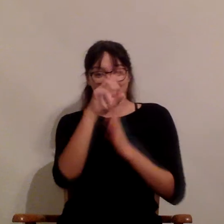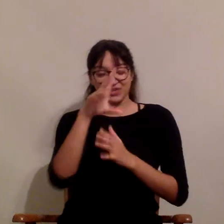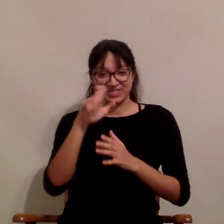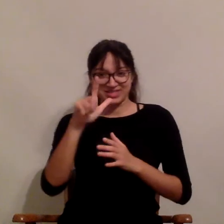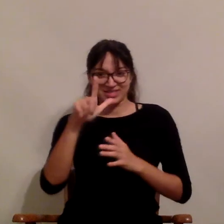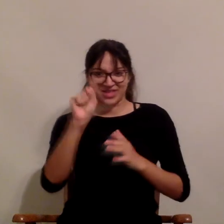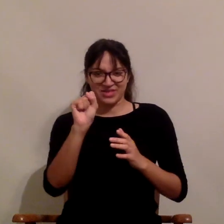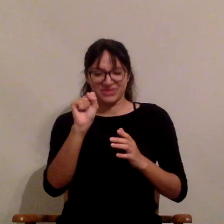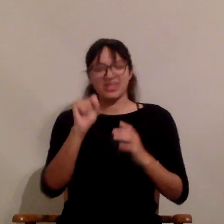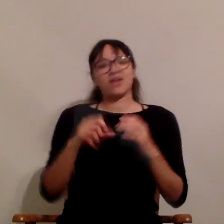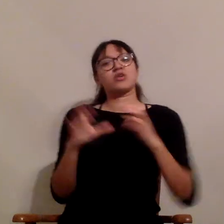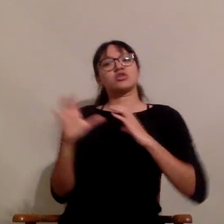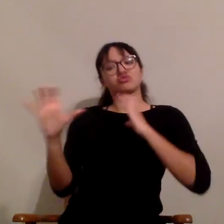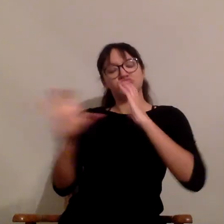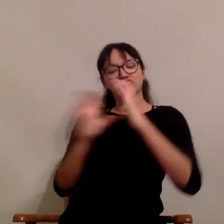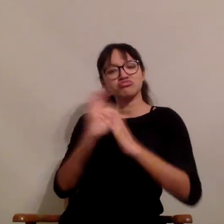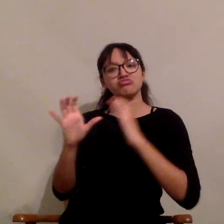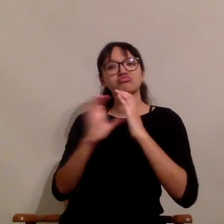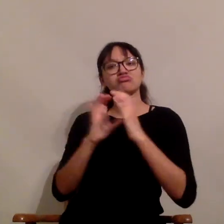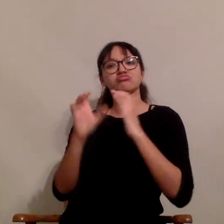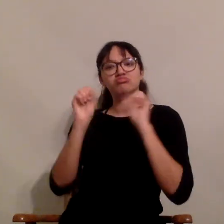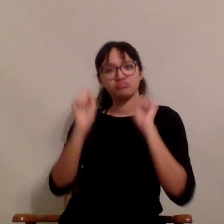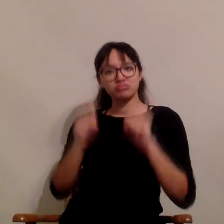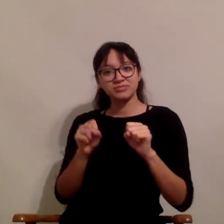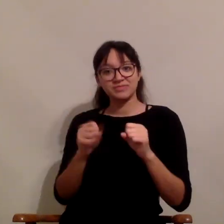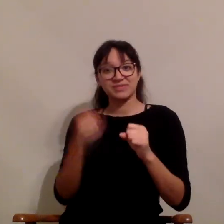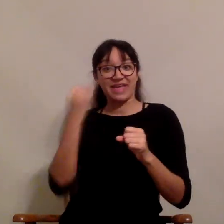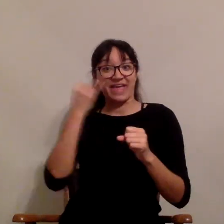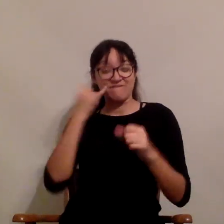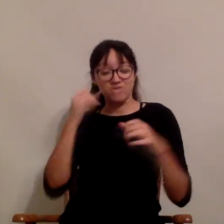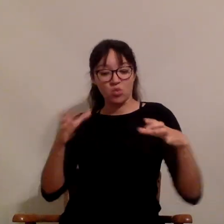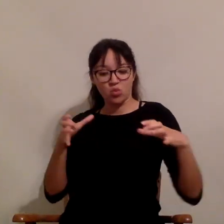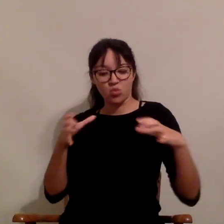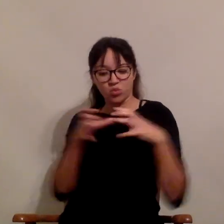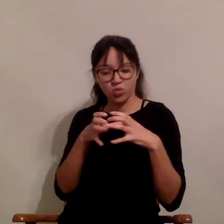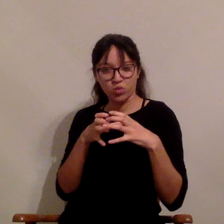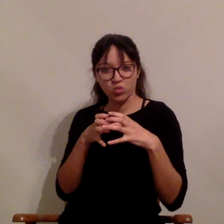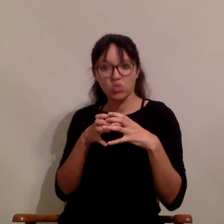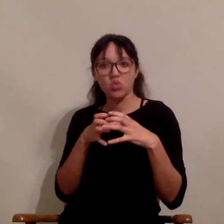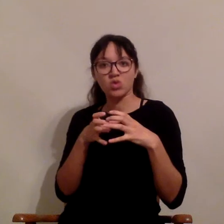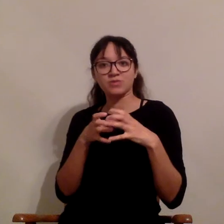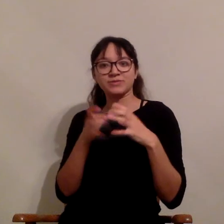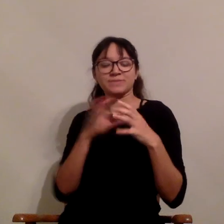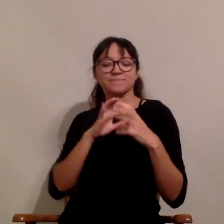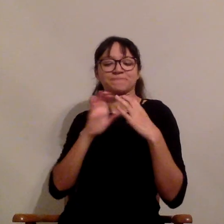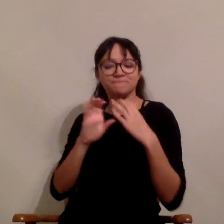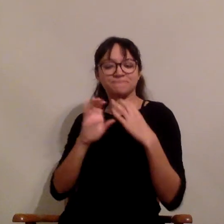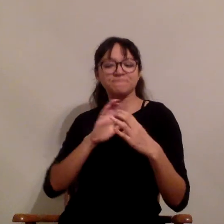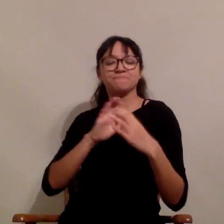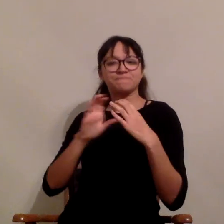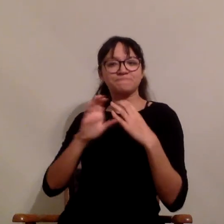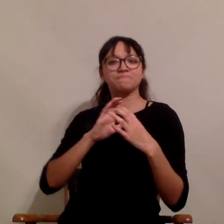how closely packed they are in the tumor microenvironment. They communicate with each other through 2